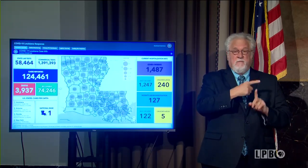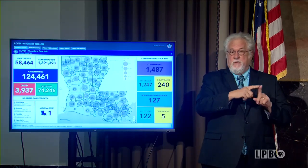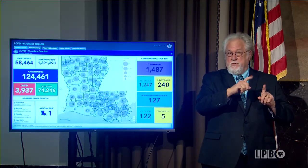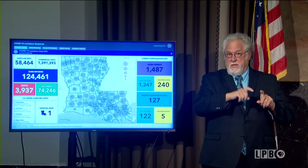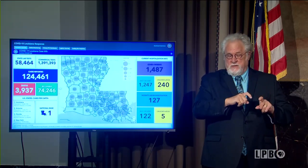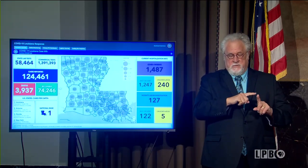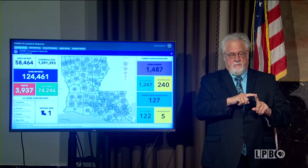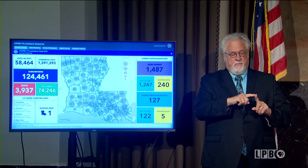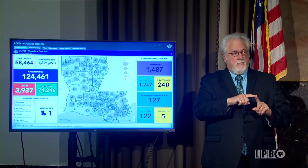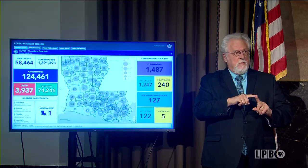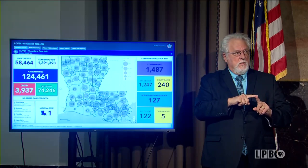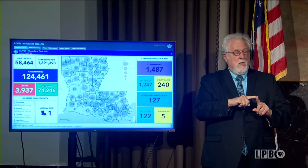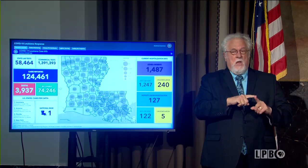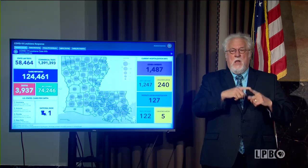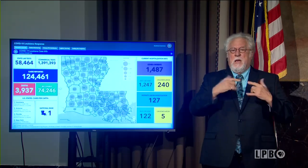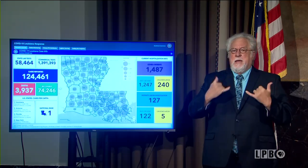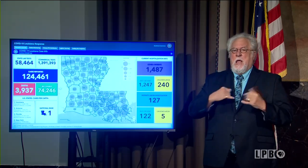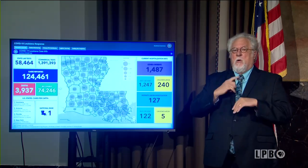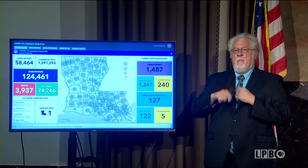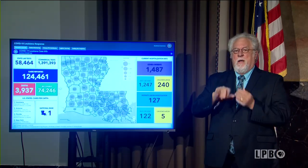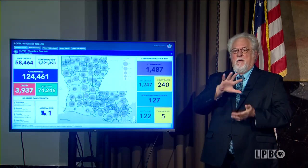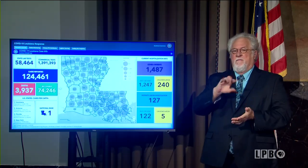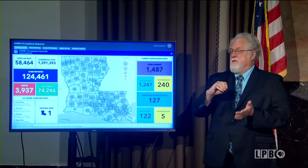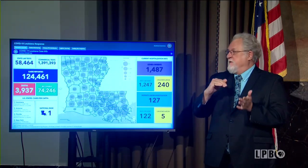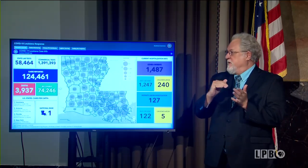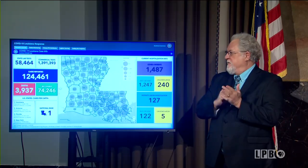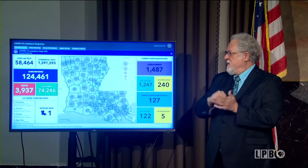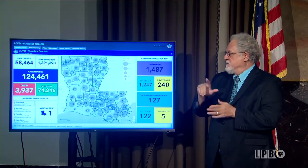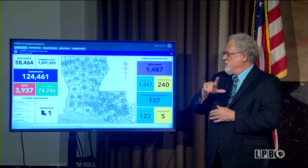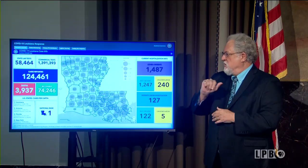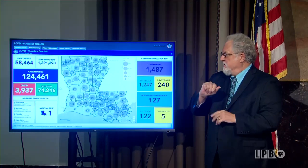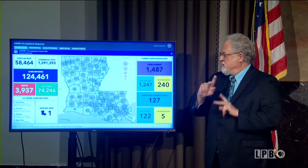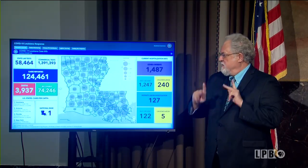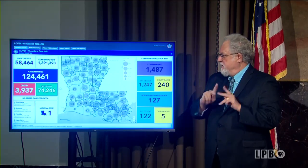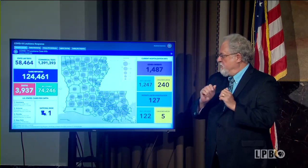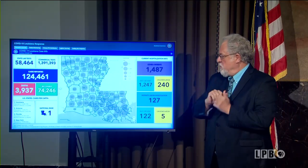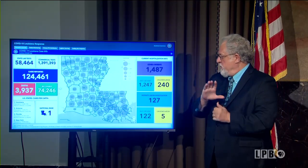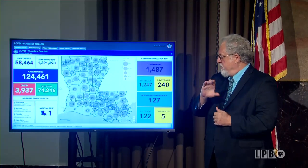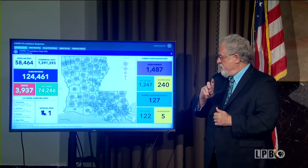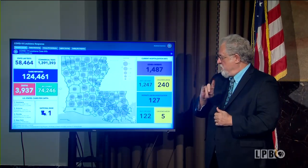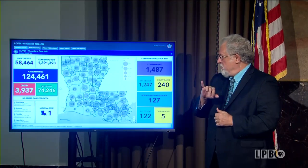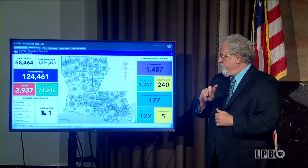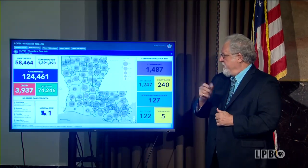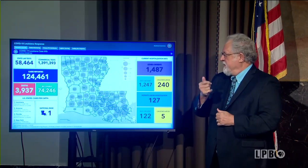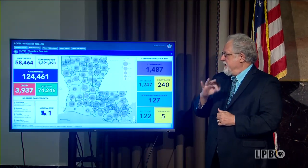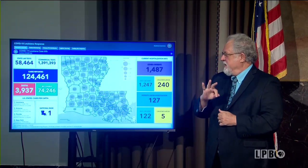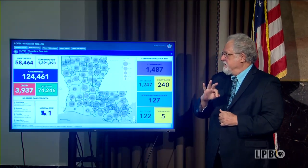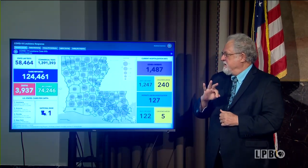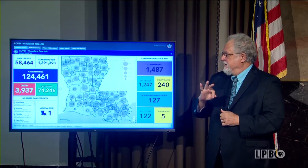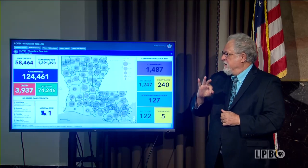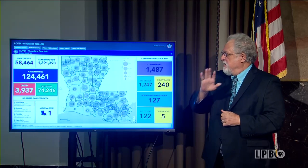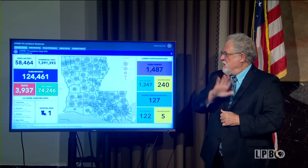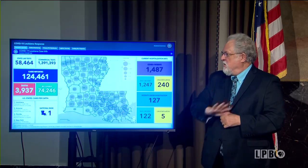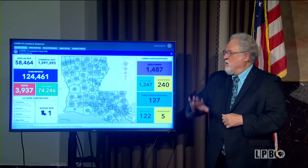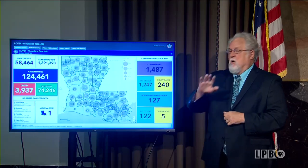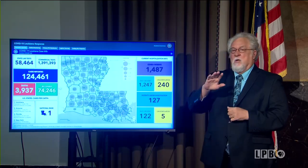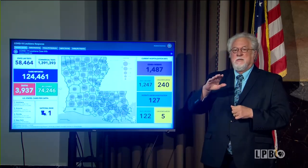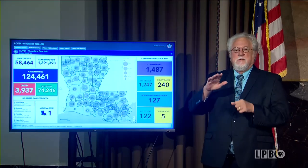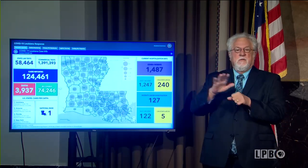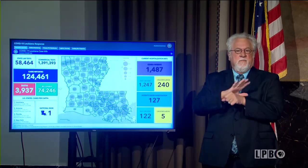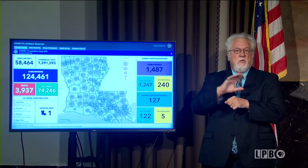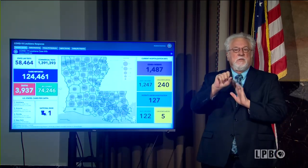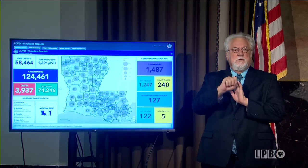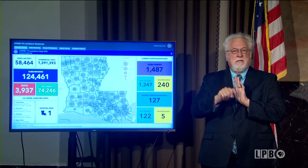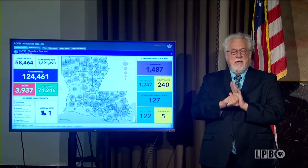tests, right now there are about 50,000 Louisianans with COVID-19 across the entire state,